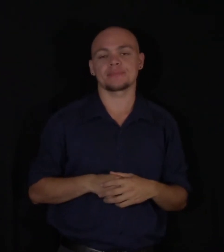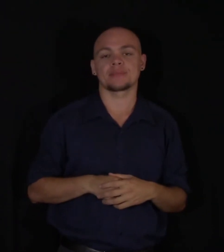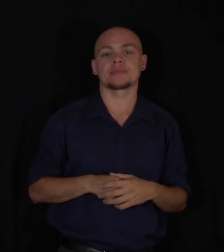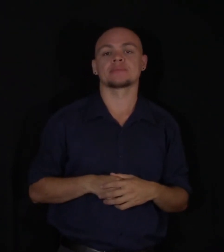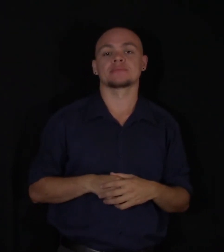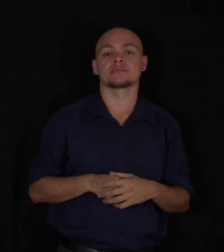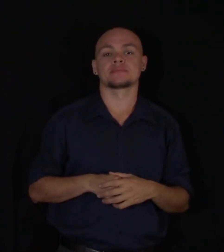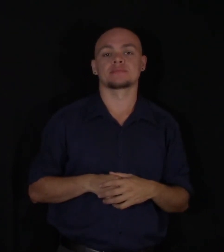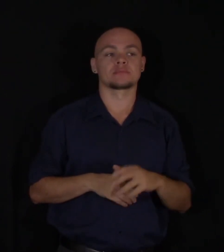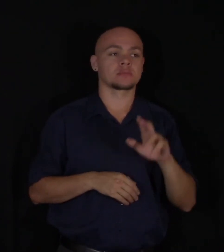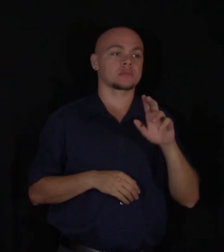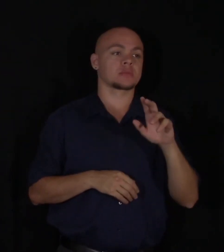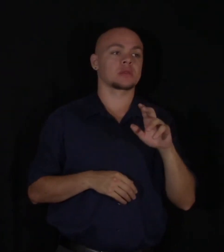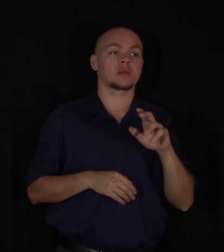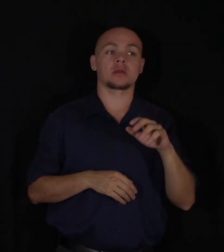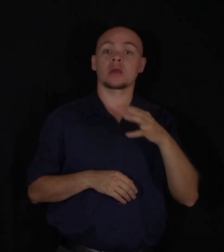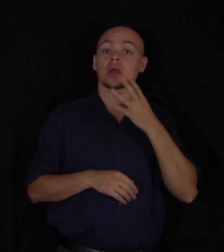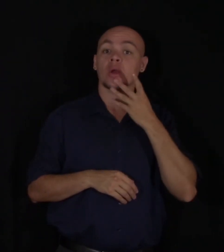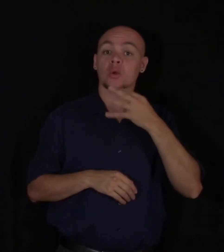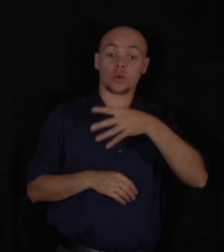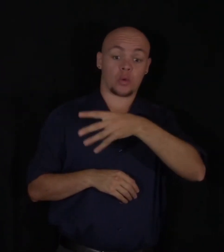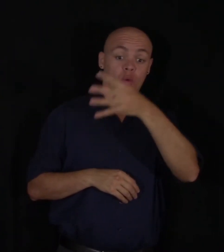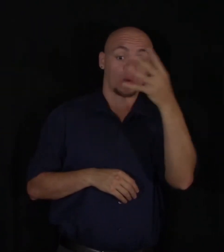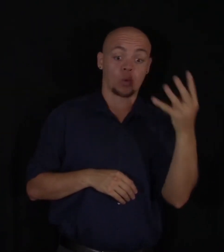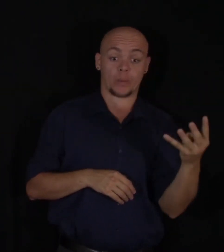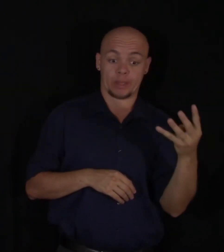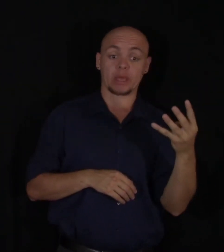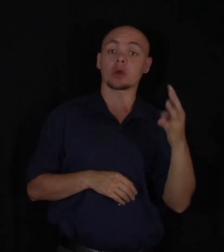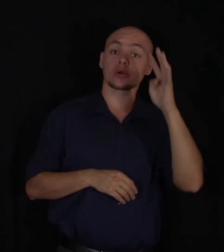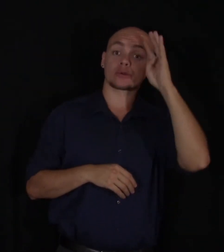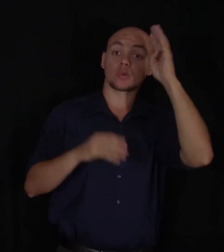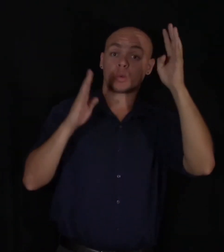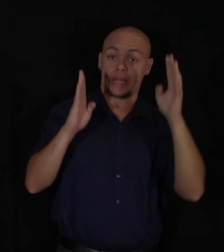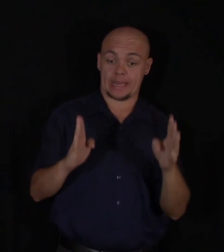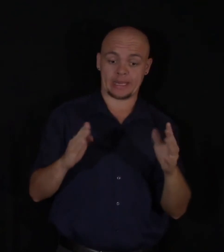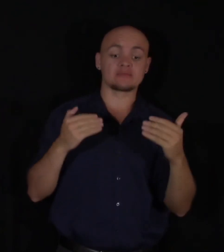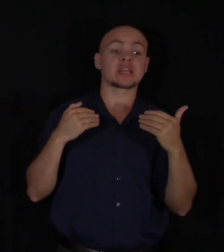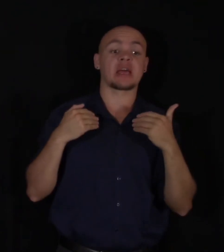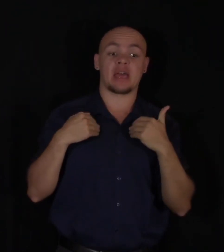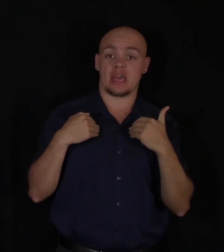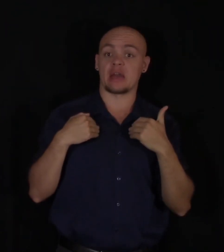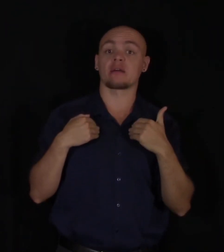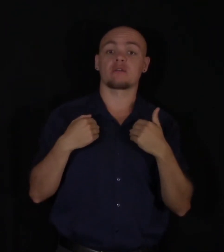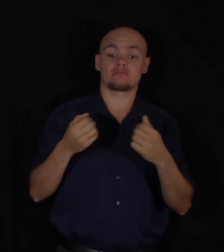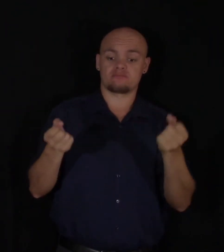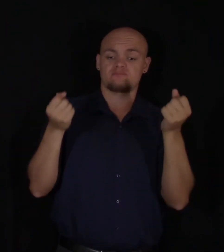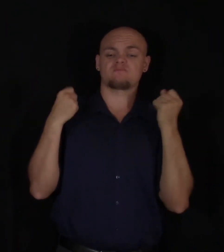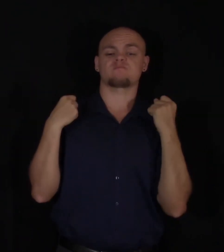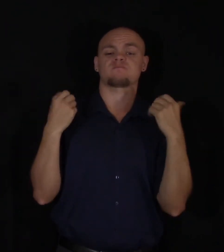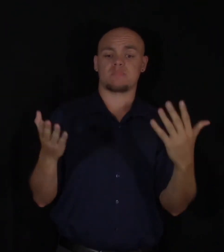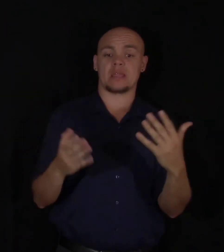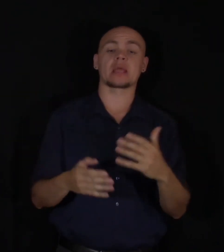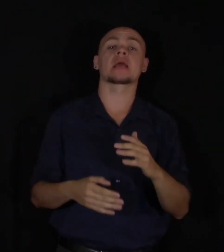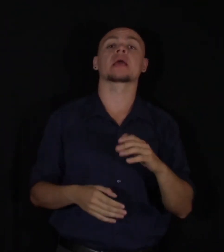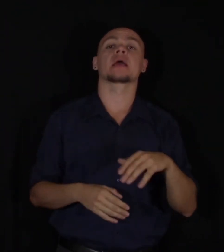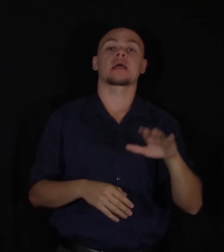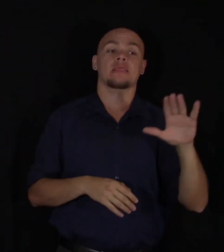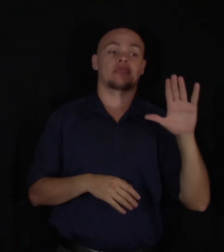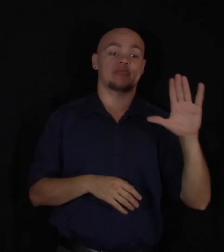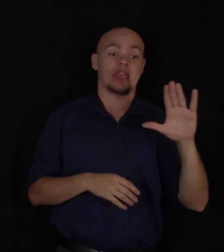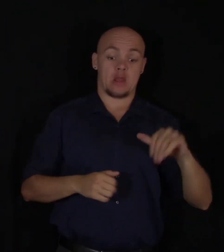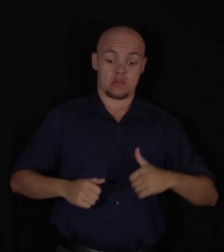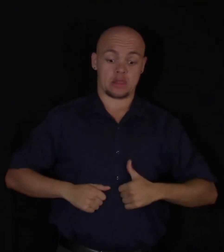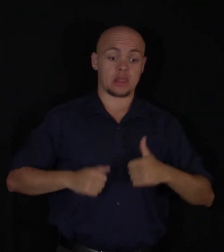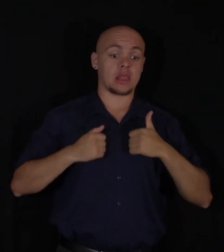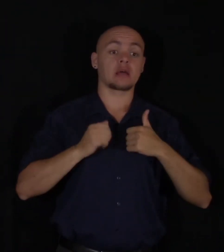are universes filled with queer creatives, creating and archiving our very existence. You're worthy of a world in where you